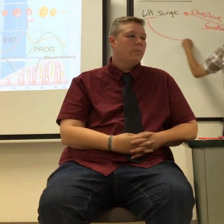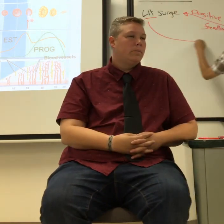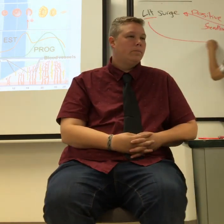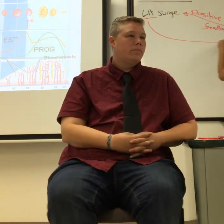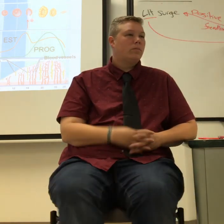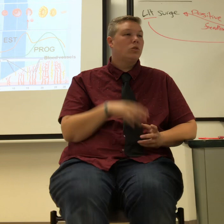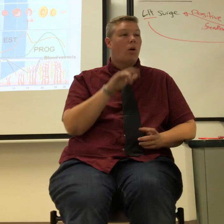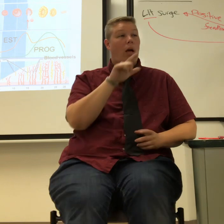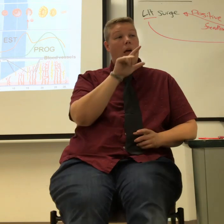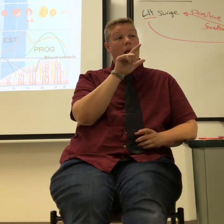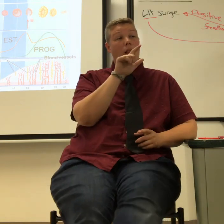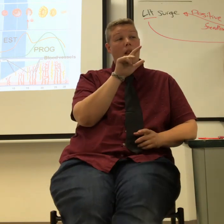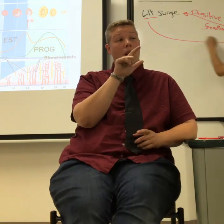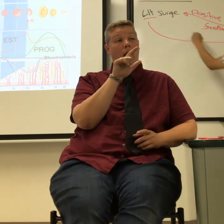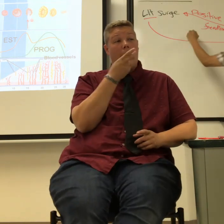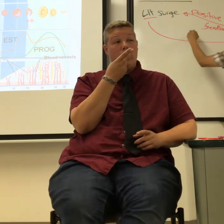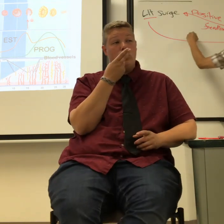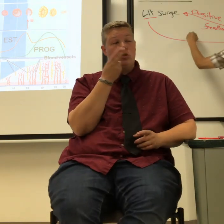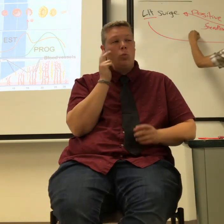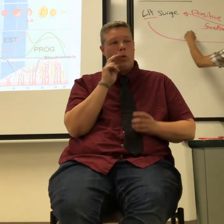I'll draw an arrow going back to here.